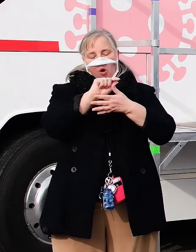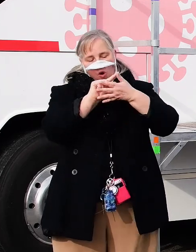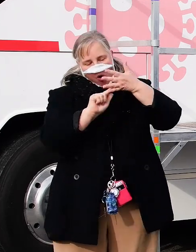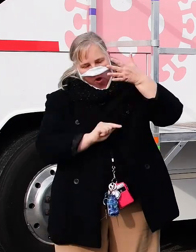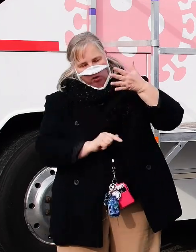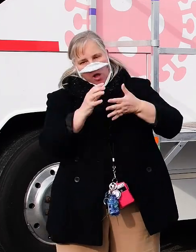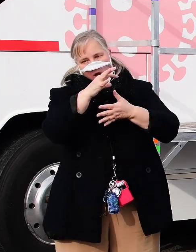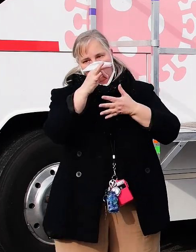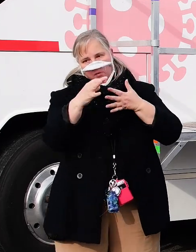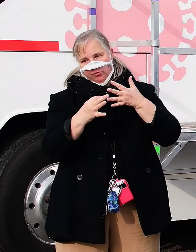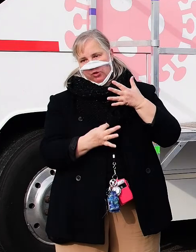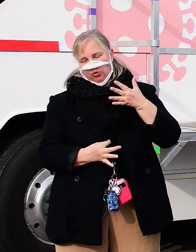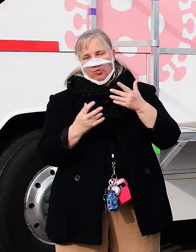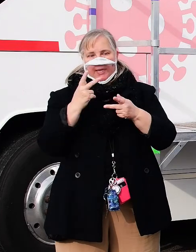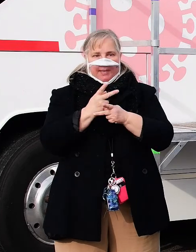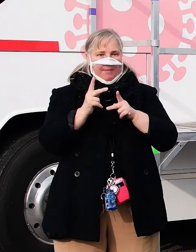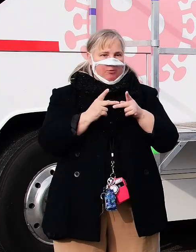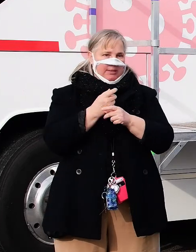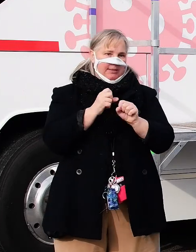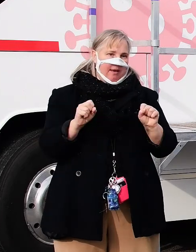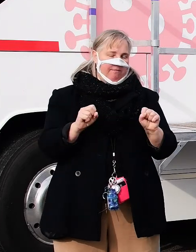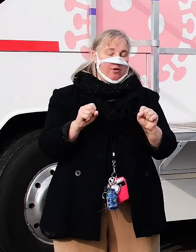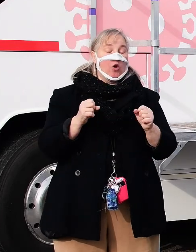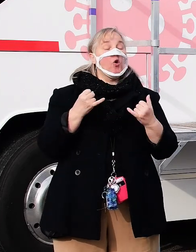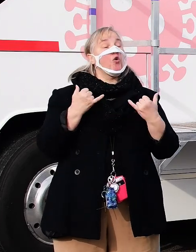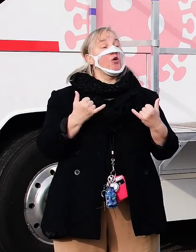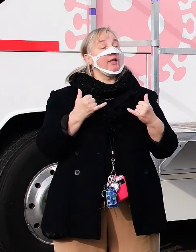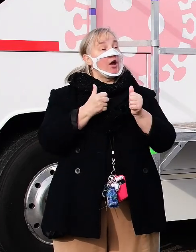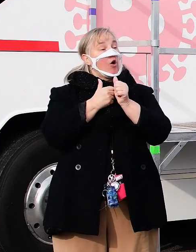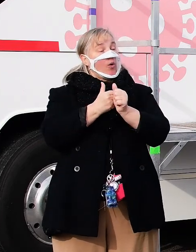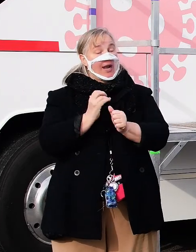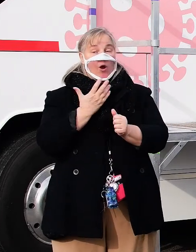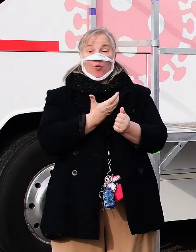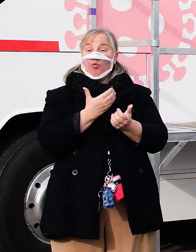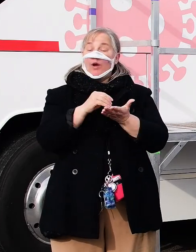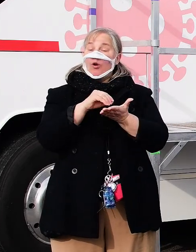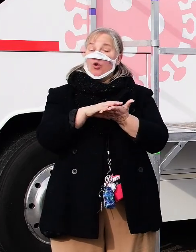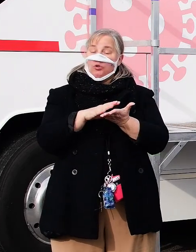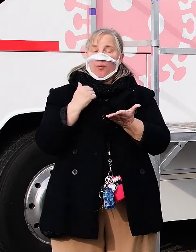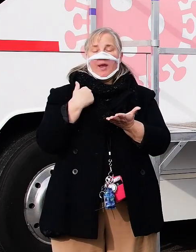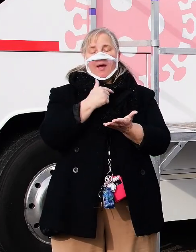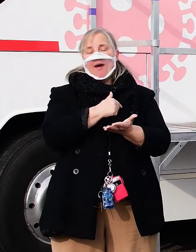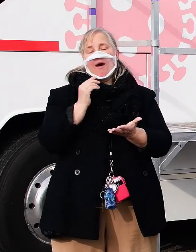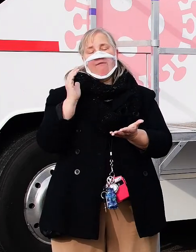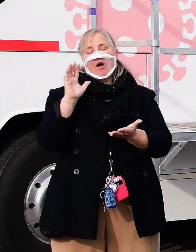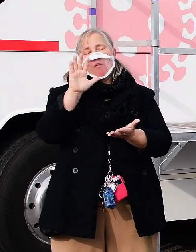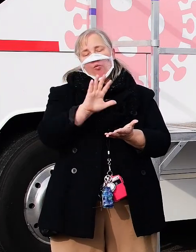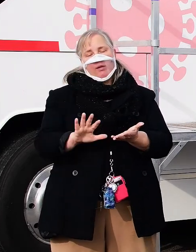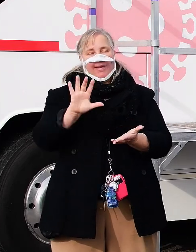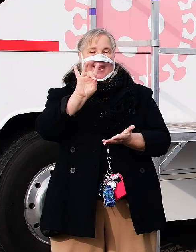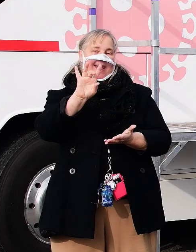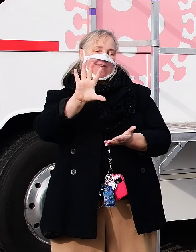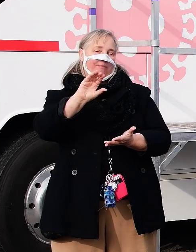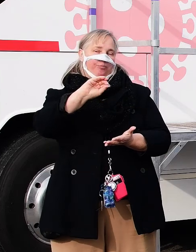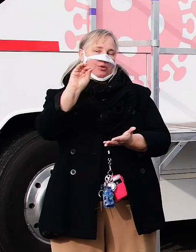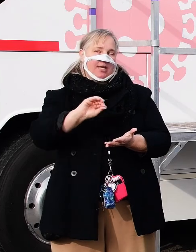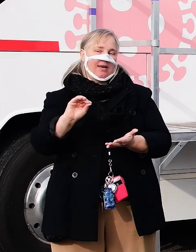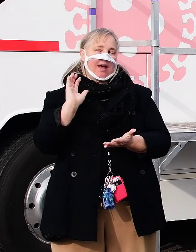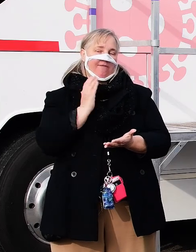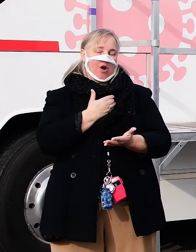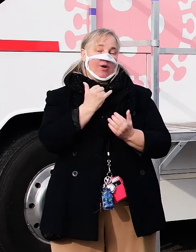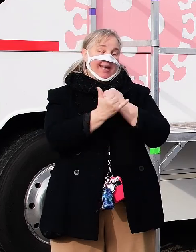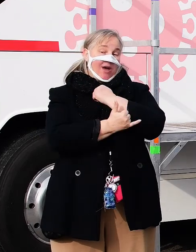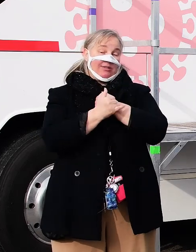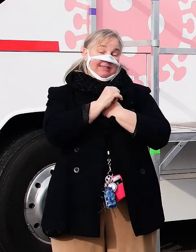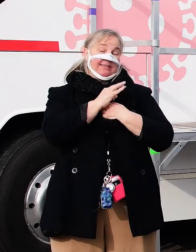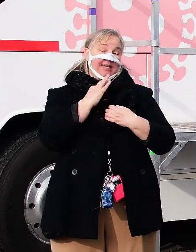to keep people safe. Currently, according to our records, we have approximately 85% of our county staff